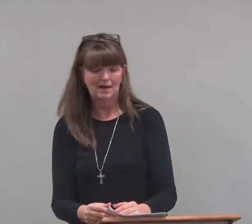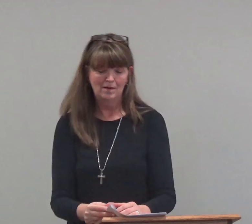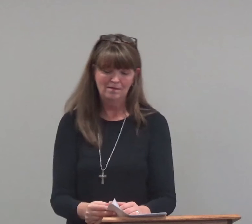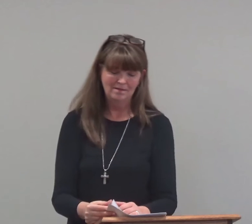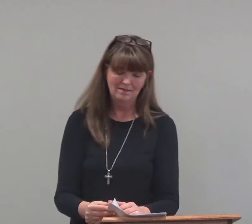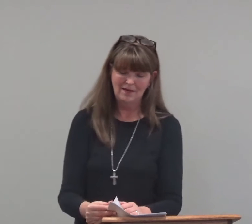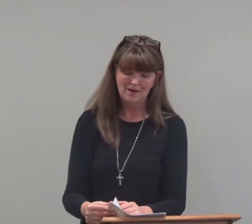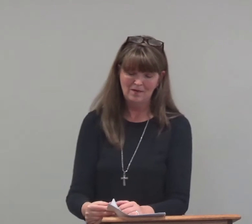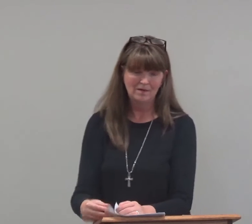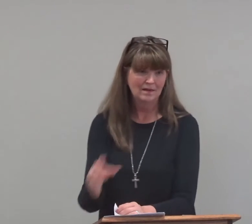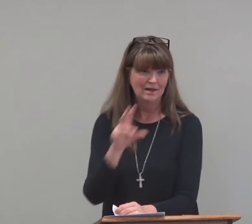anywhere? No.